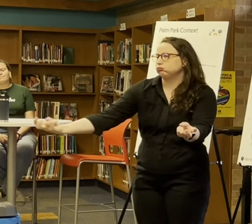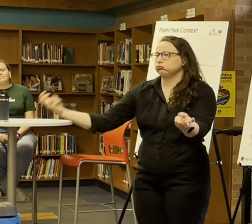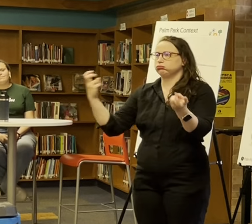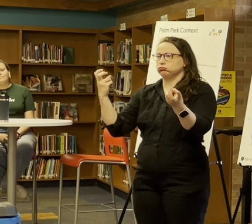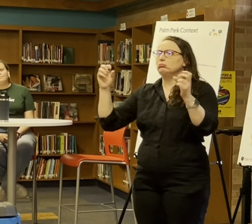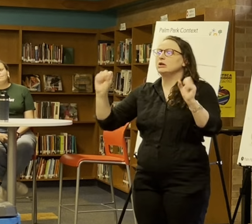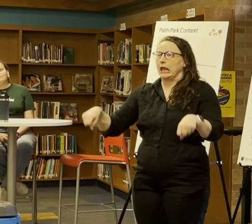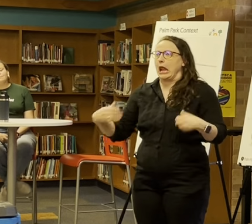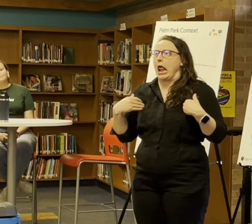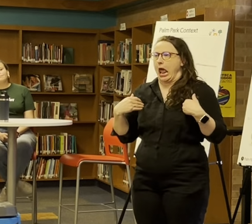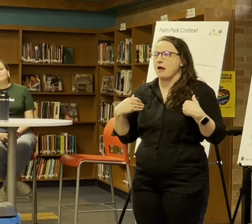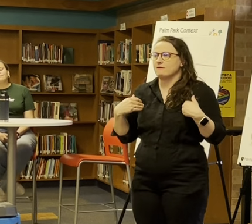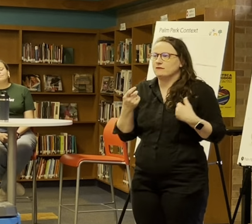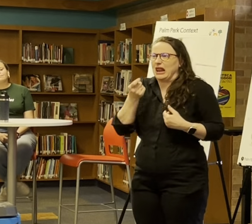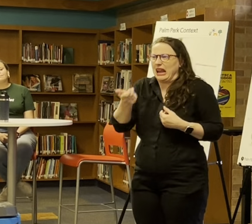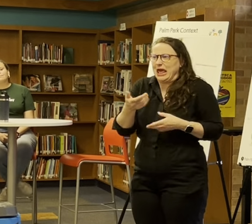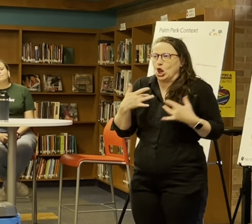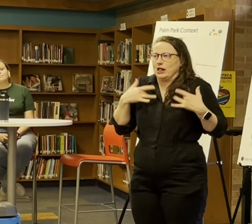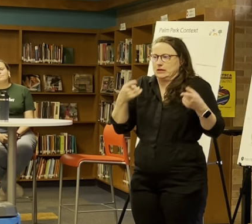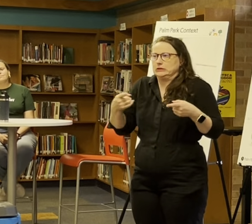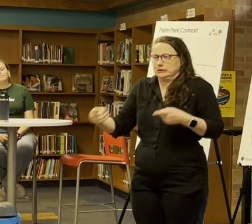able to host little events.